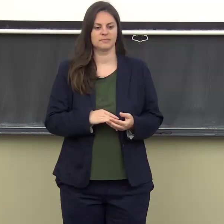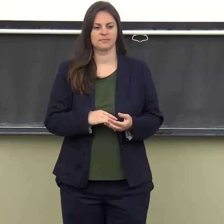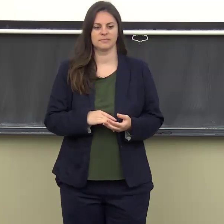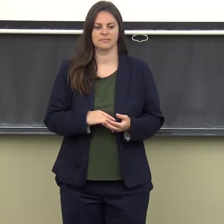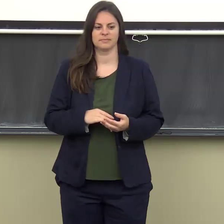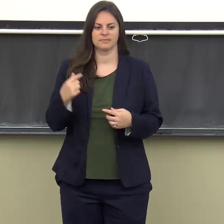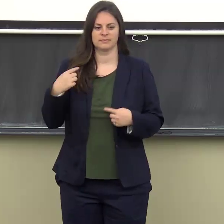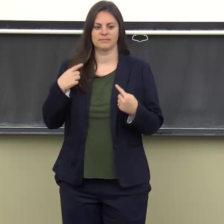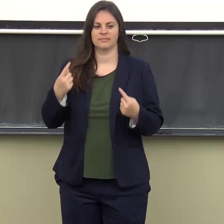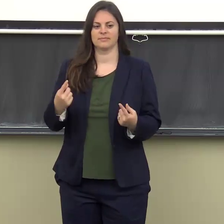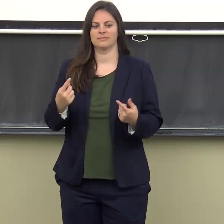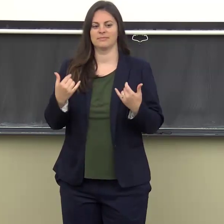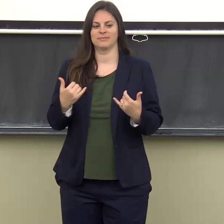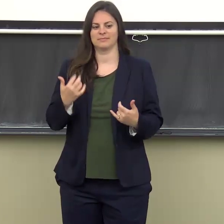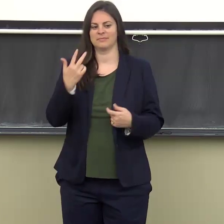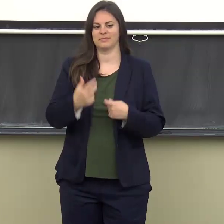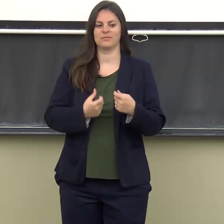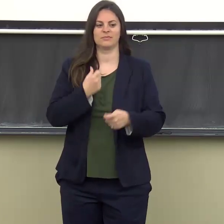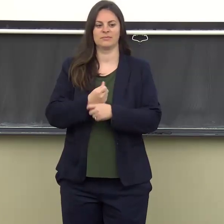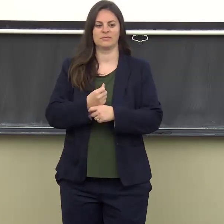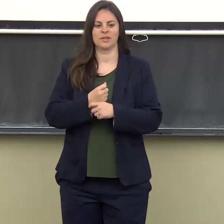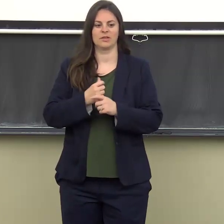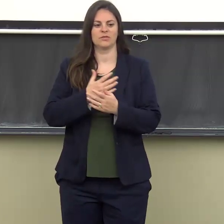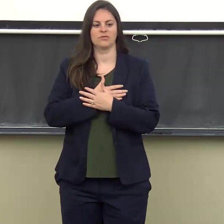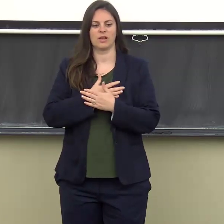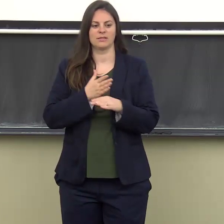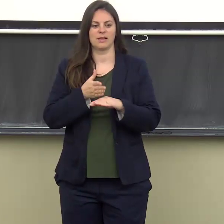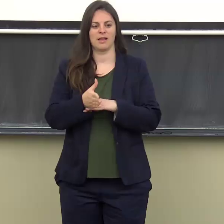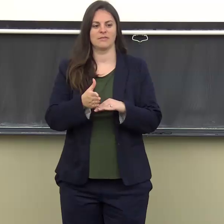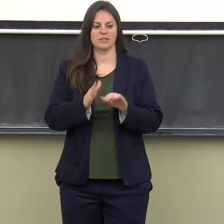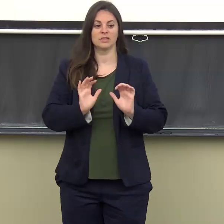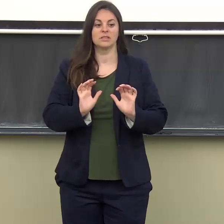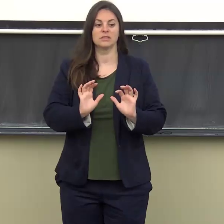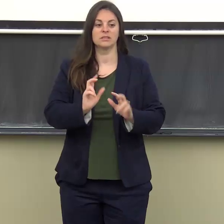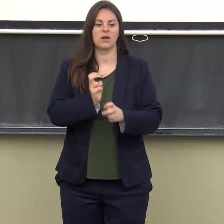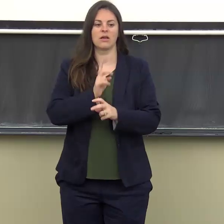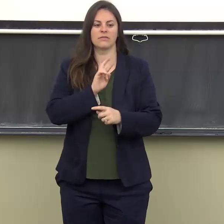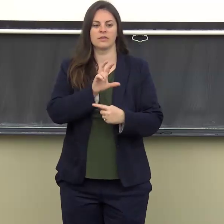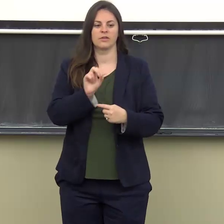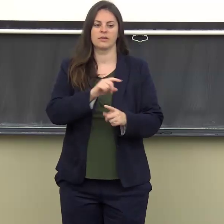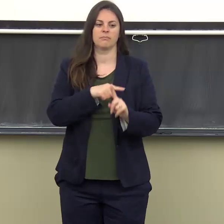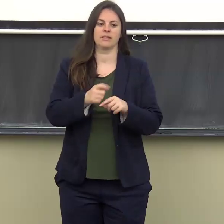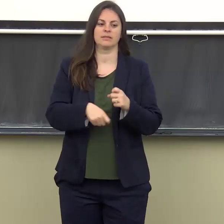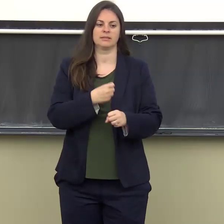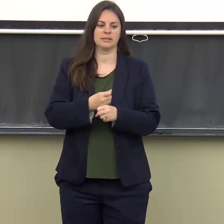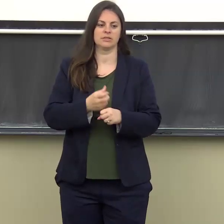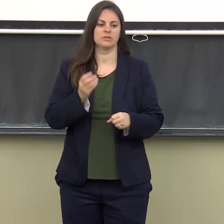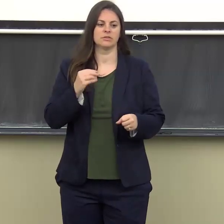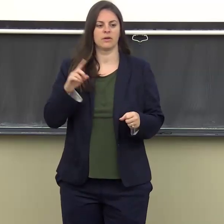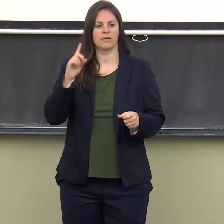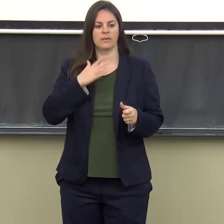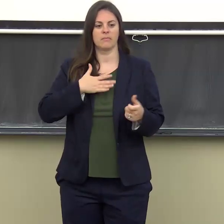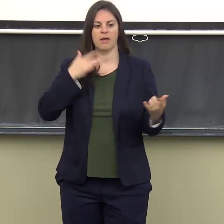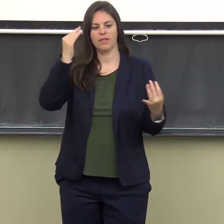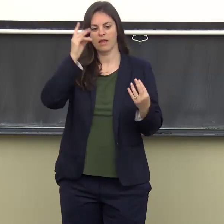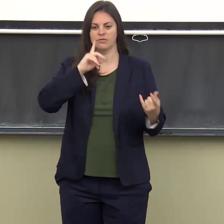a 3-year rest after pushing really hard for 30 plus. And so I think my thoughts are